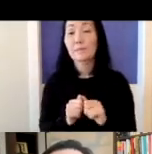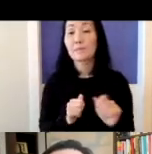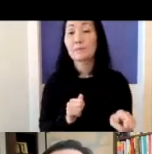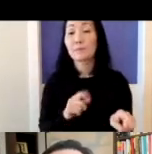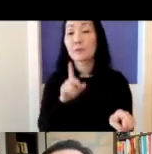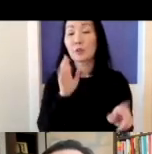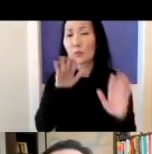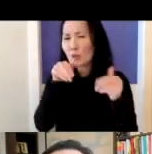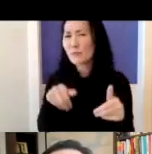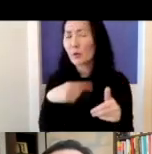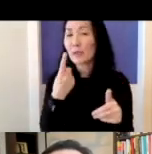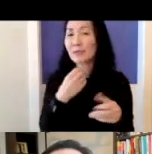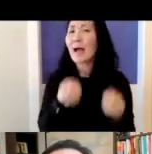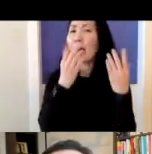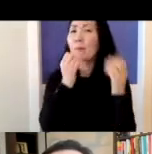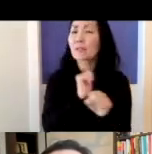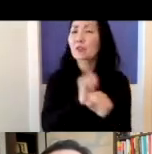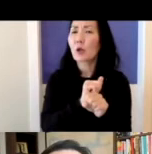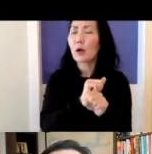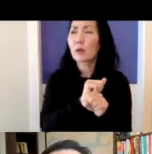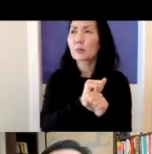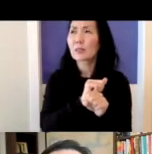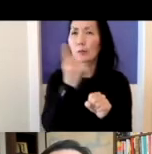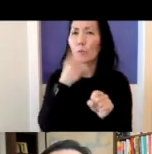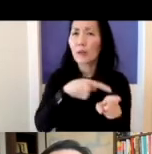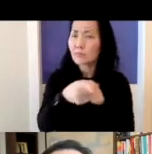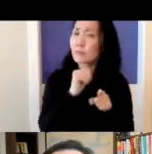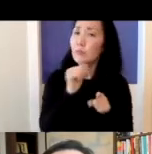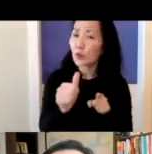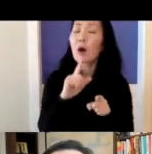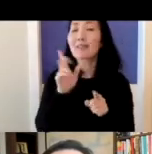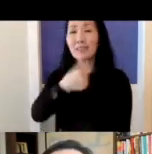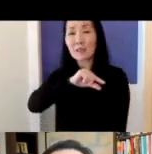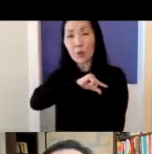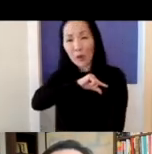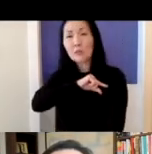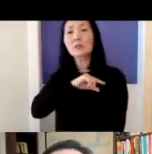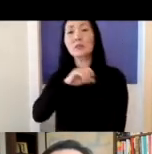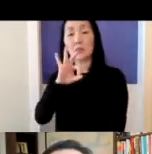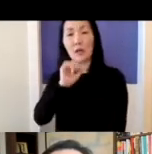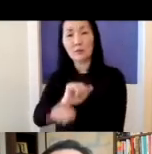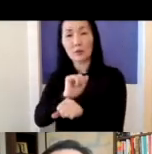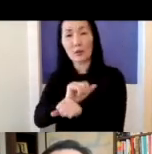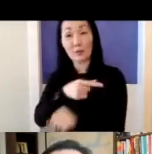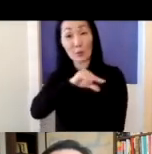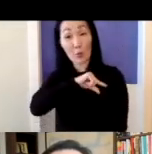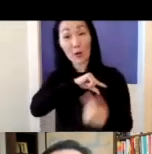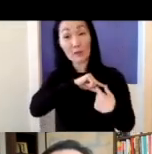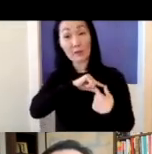any particular sector, but the quality of jobs. And I think quality can be measured in one way